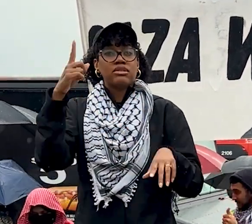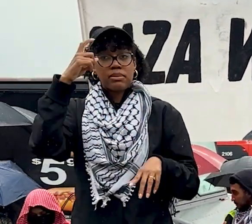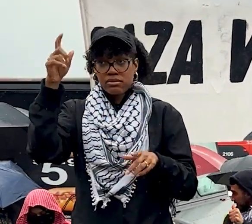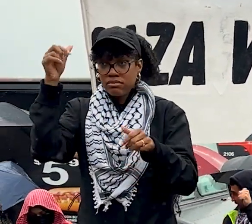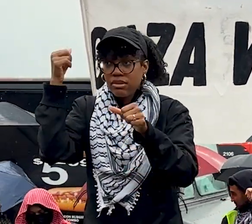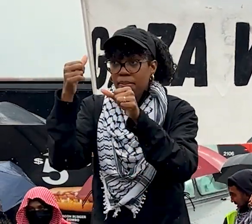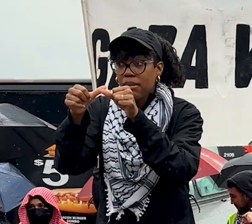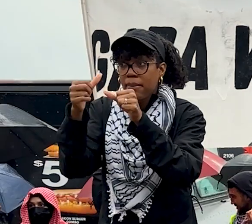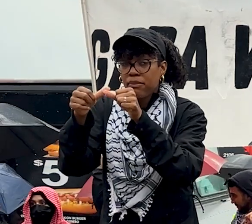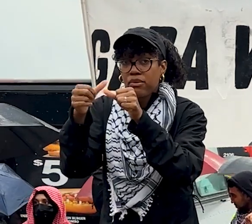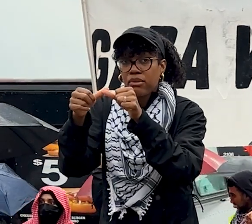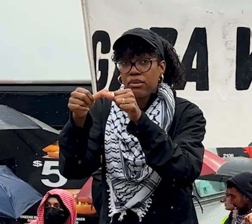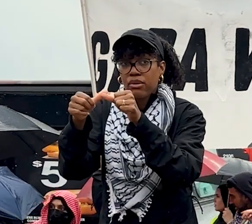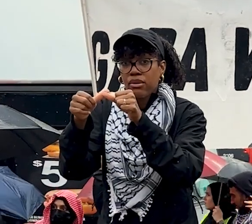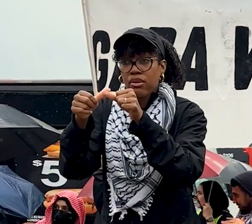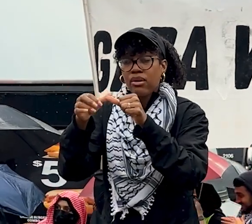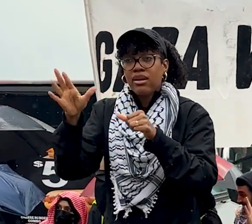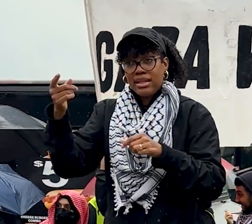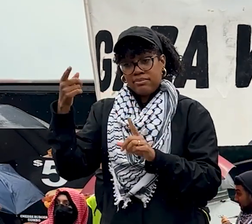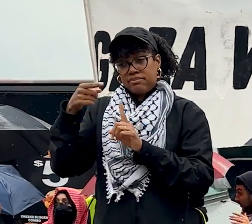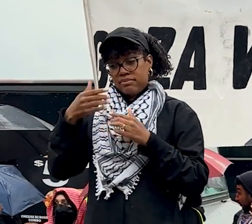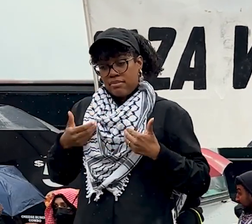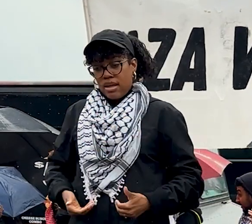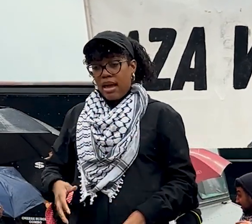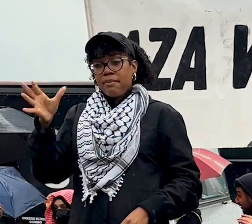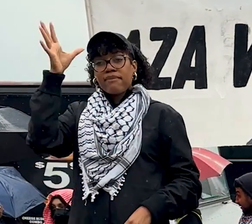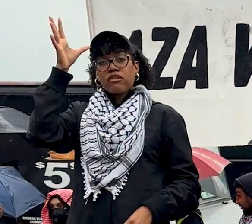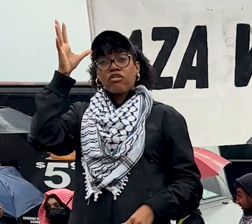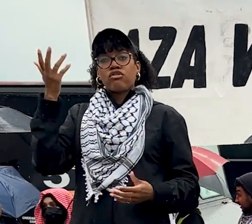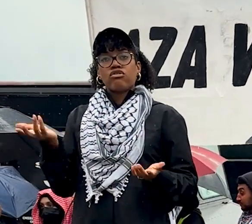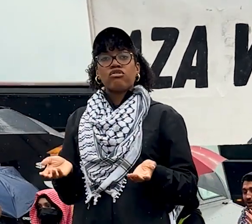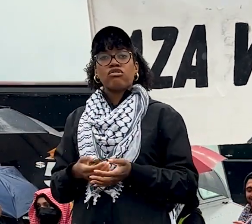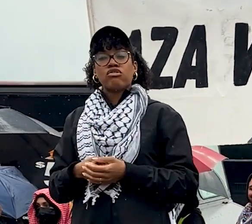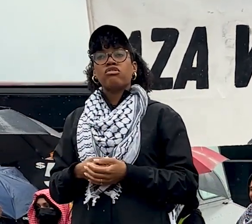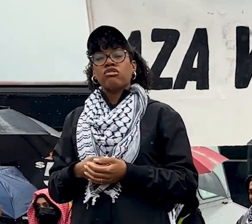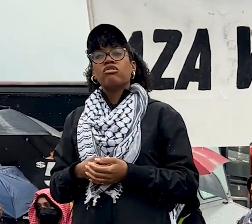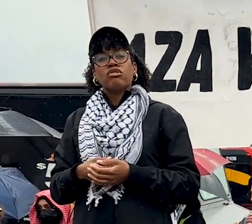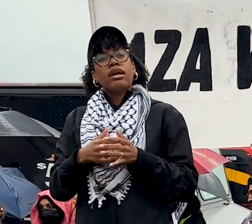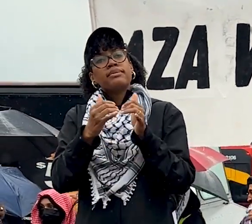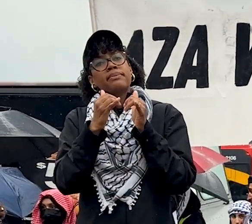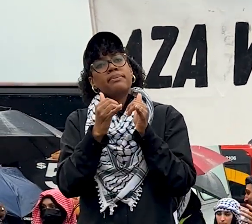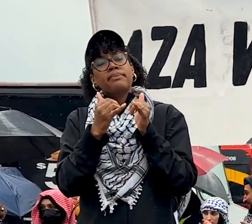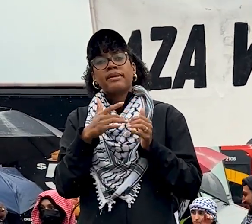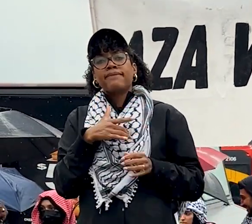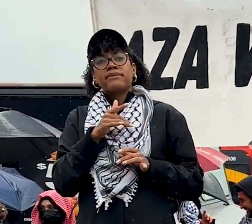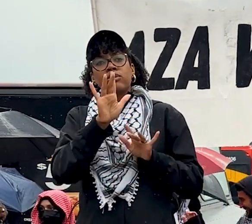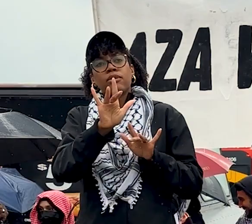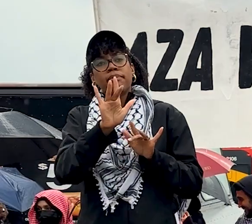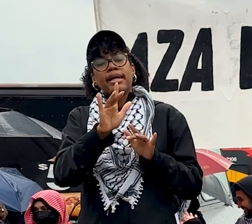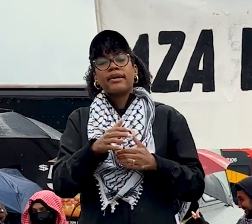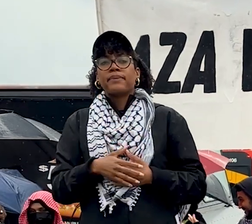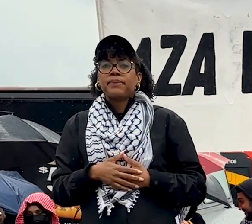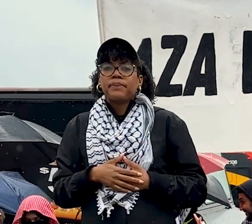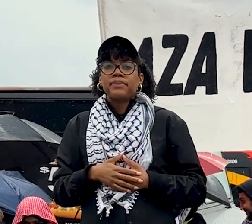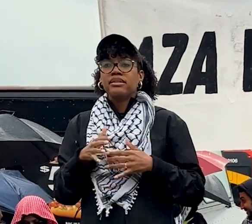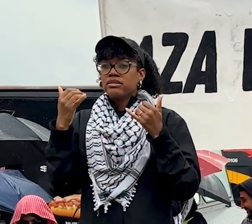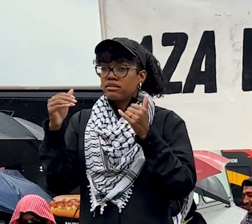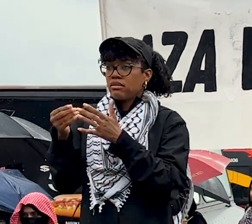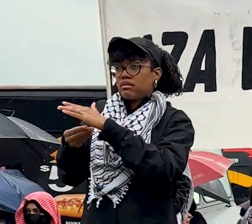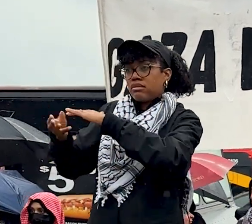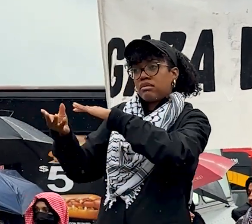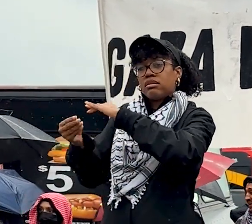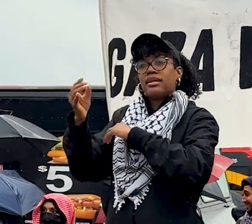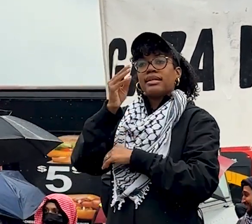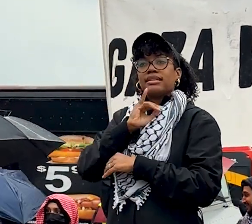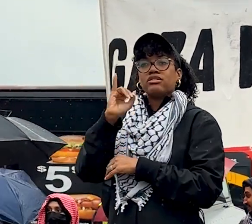remembers that he's a father. He remembers that he's a father. He's still funding Israel and clearing the way for